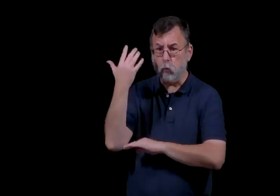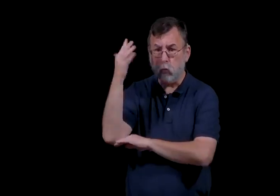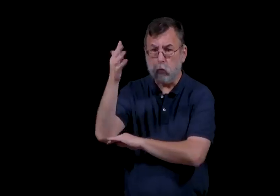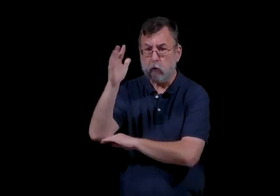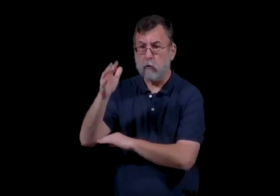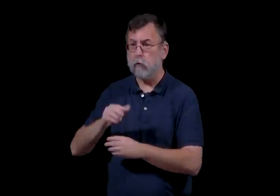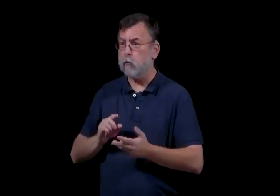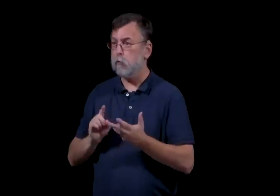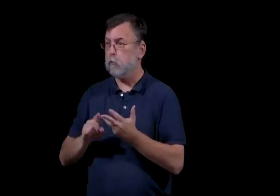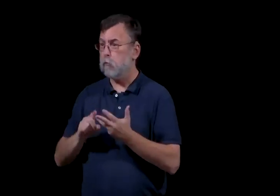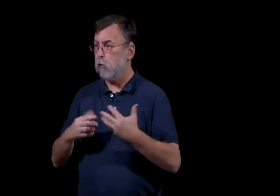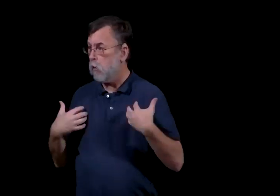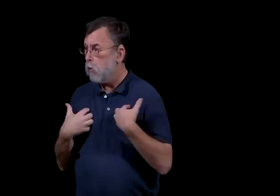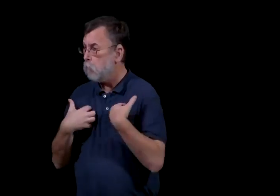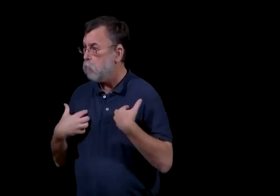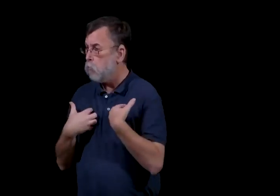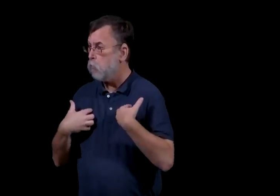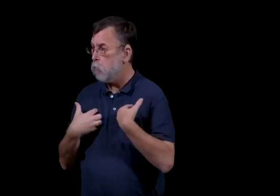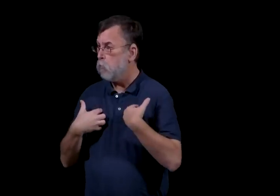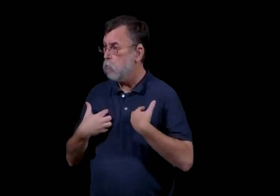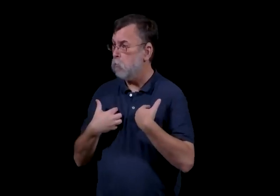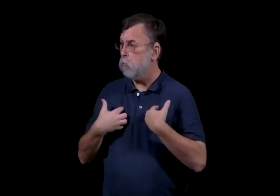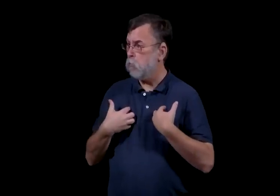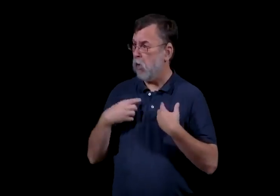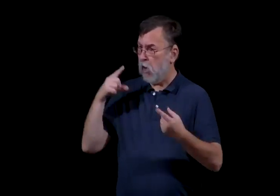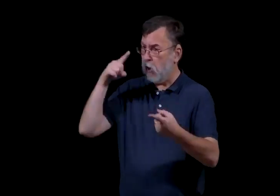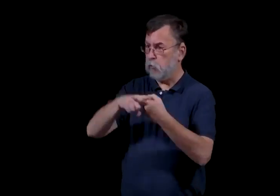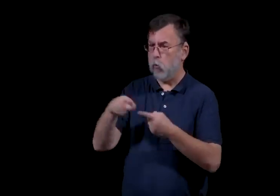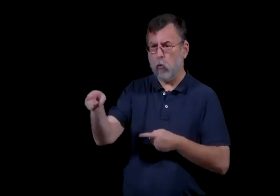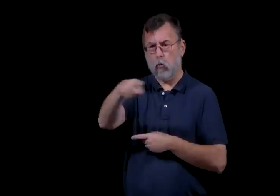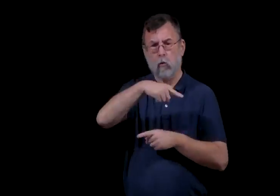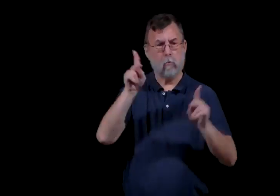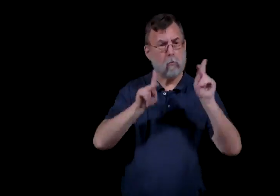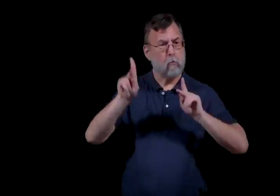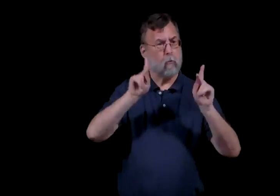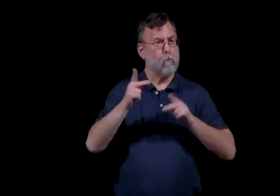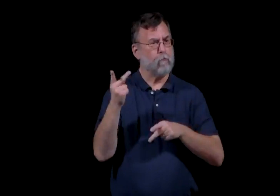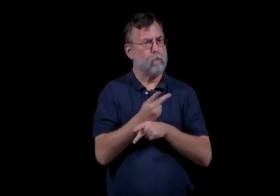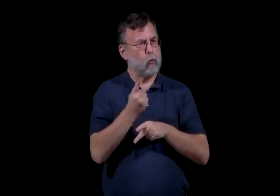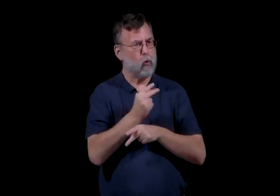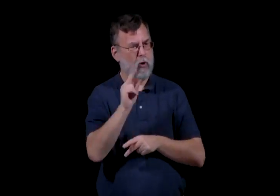Like through plants, through our trees, through animals, he provides everything.